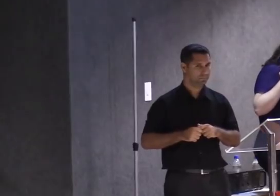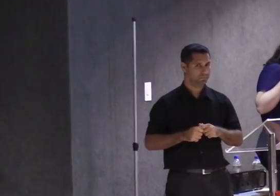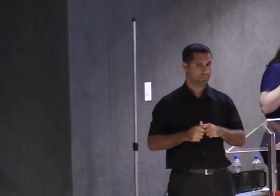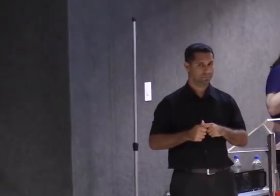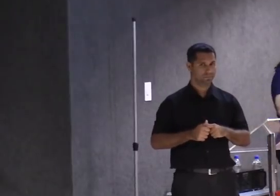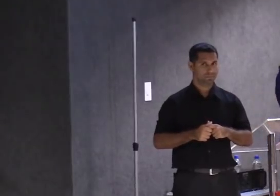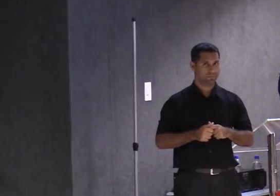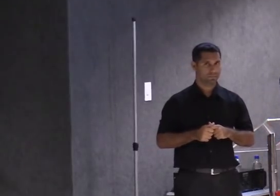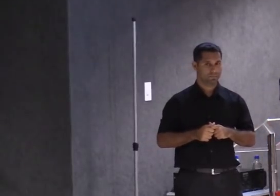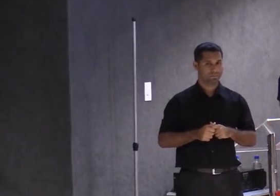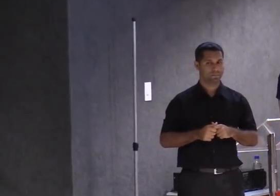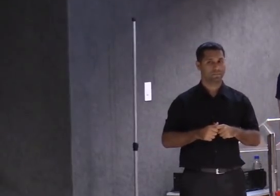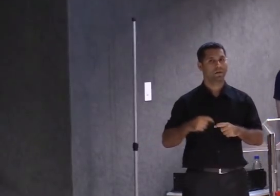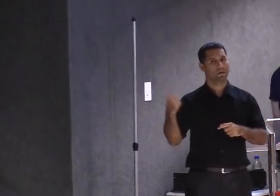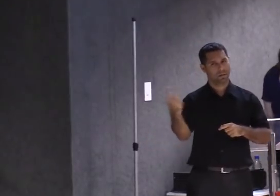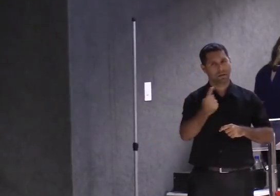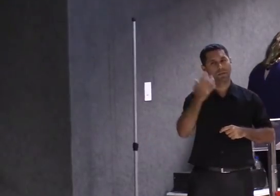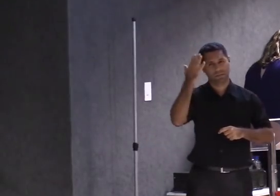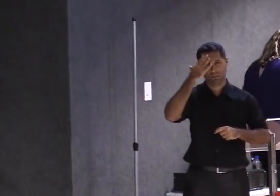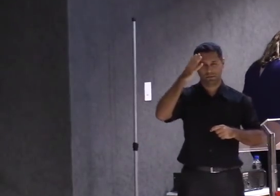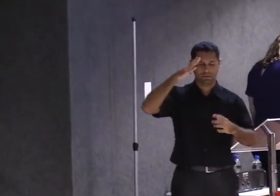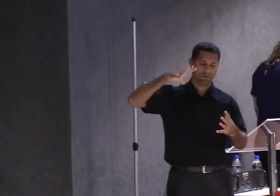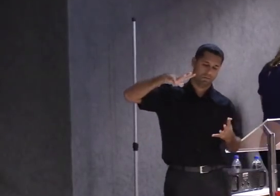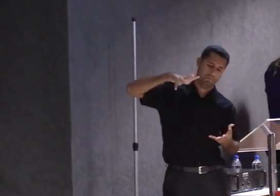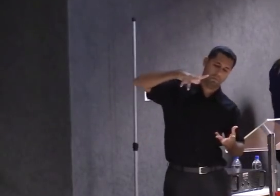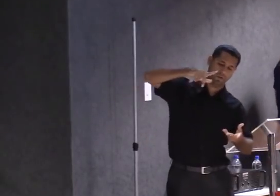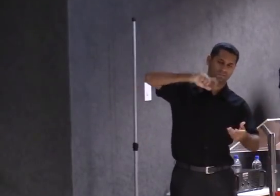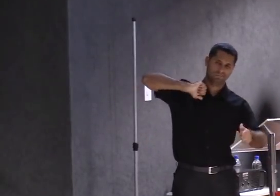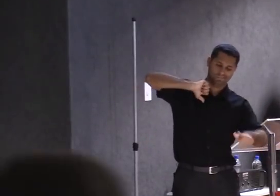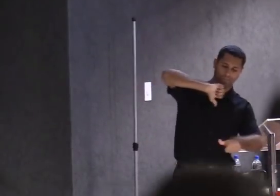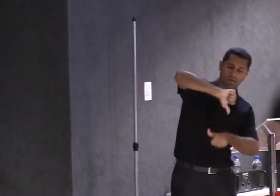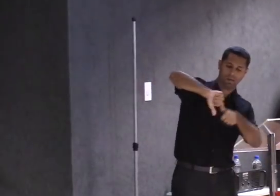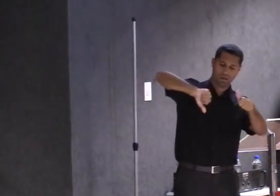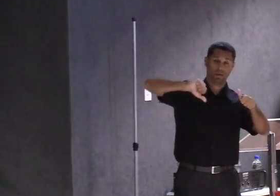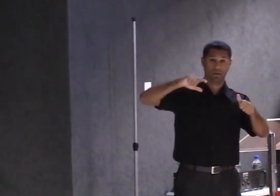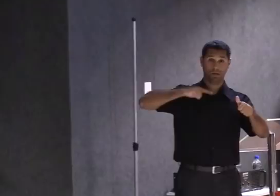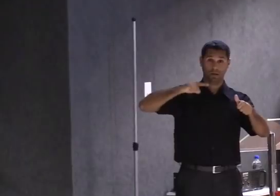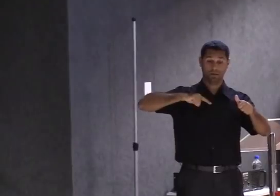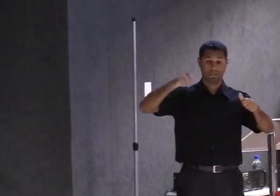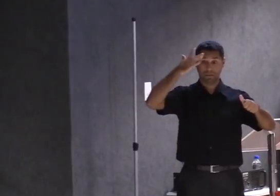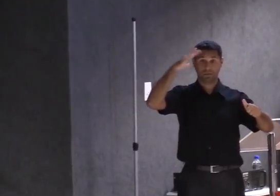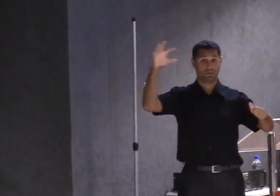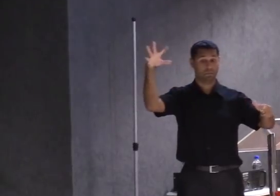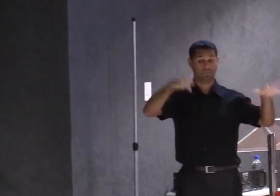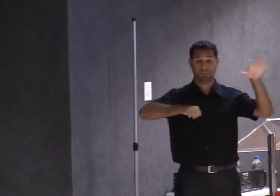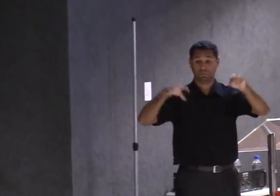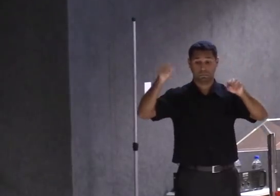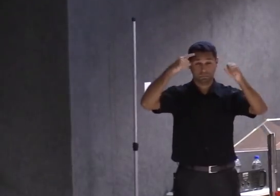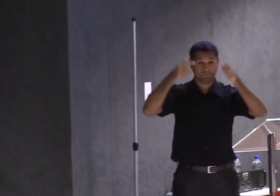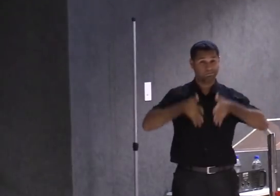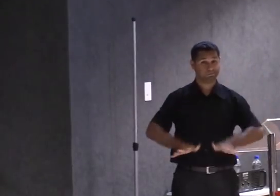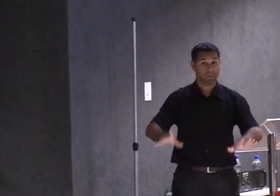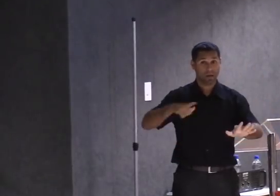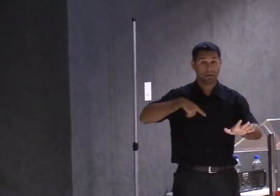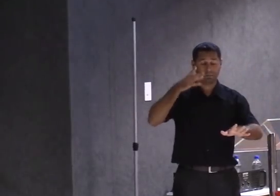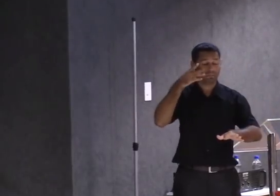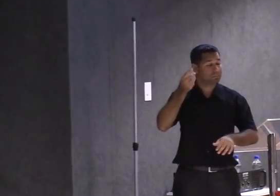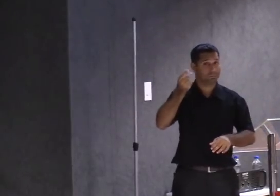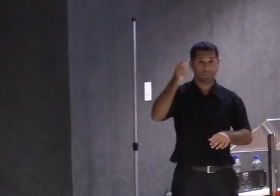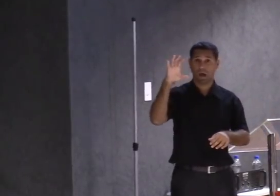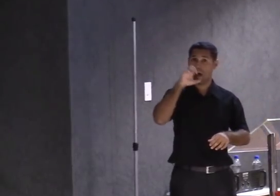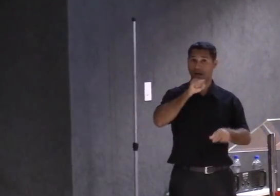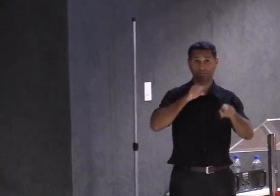on. Nós sabemos que o mundo está mudando muito rapidamente. A questão da globalização tem acontecido num piscar de